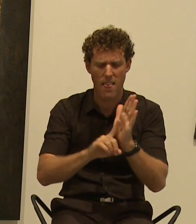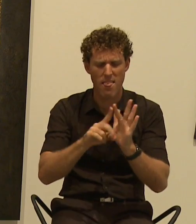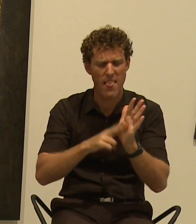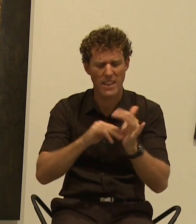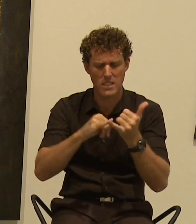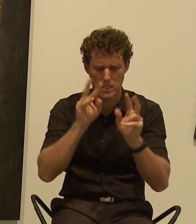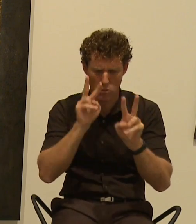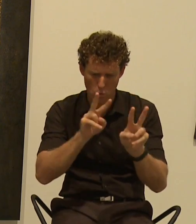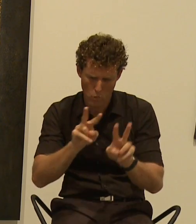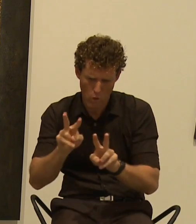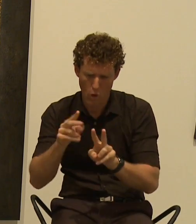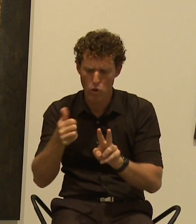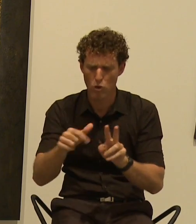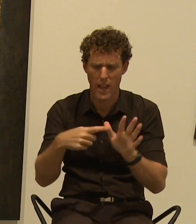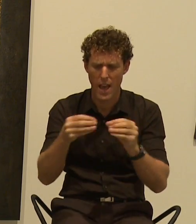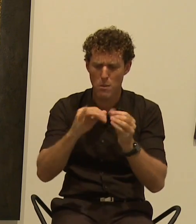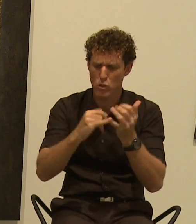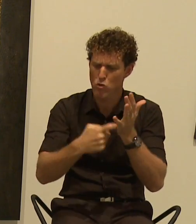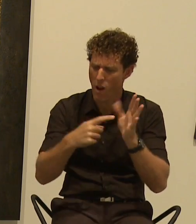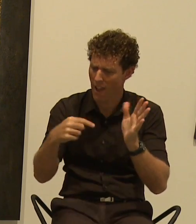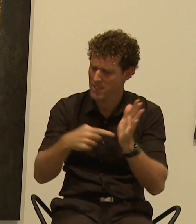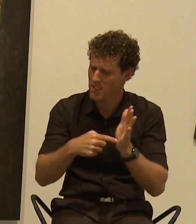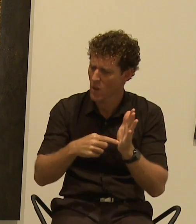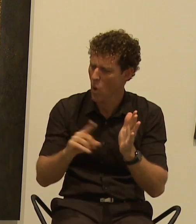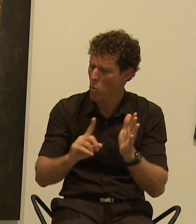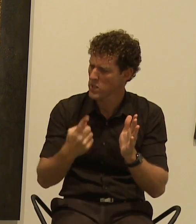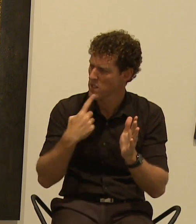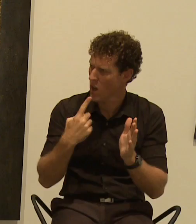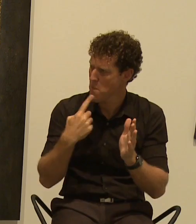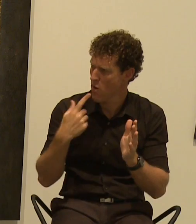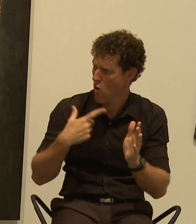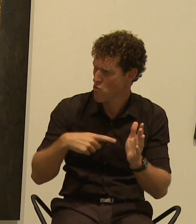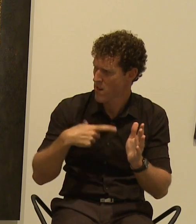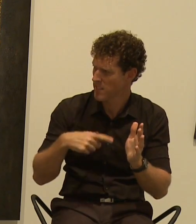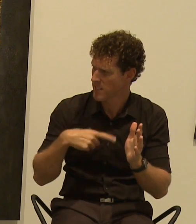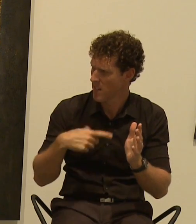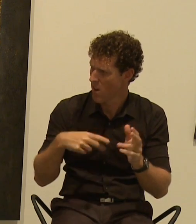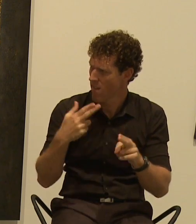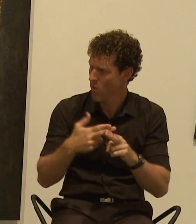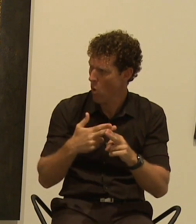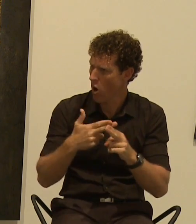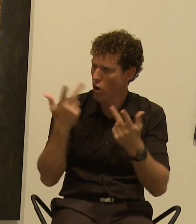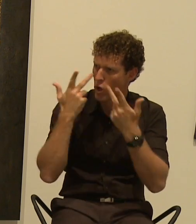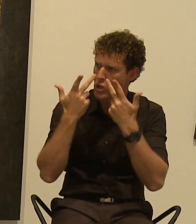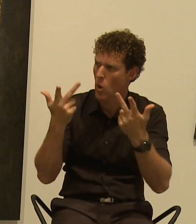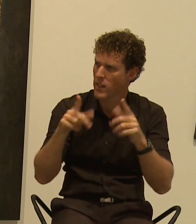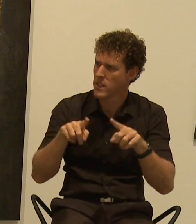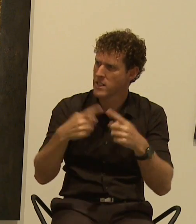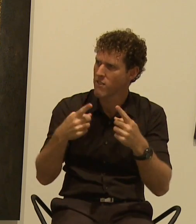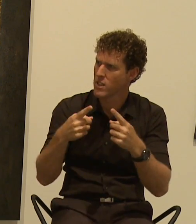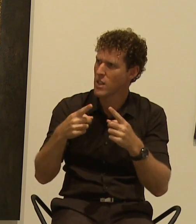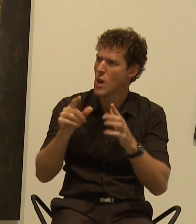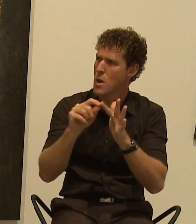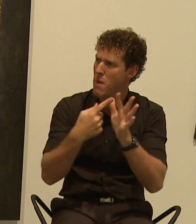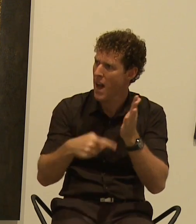as well. What's the kind of reason for kind of revealing parts and taking away